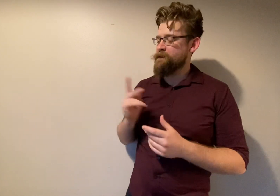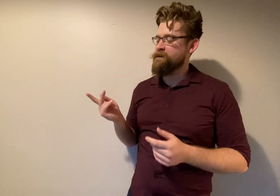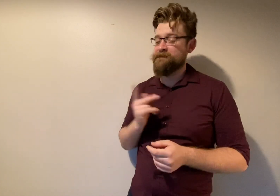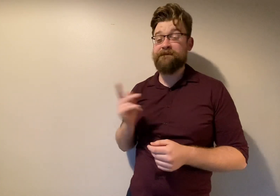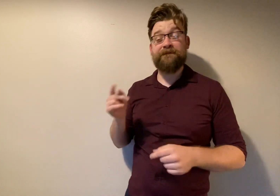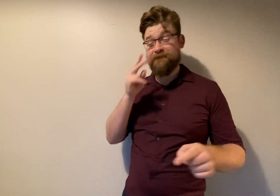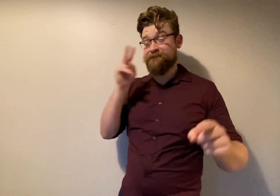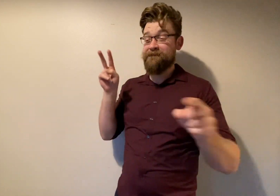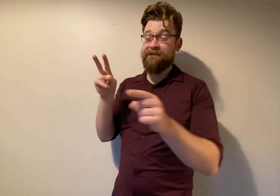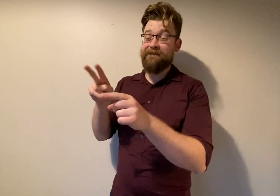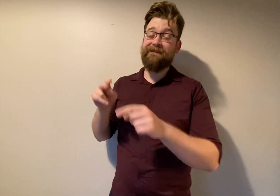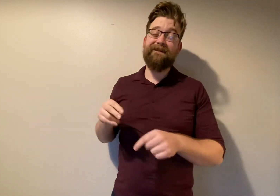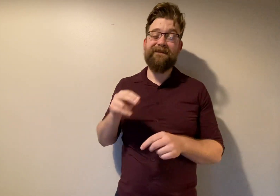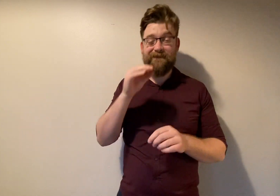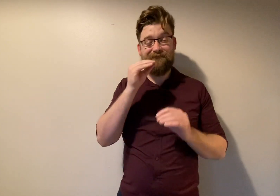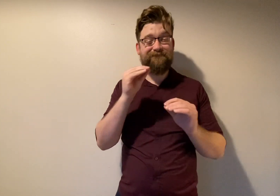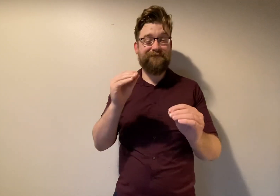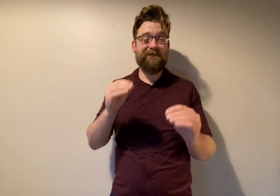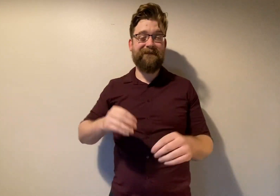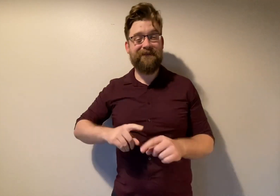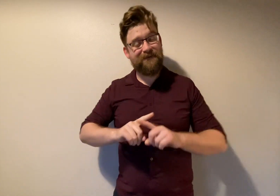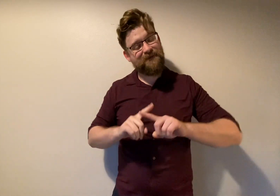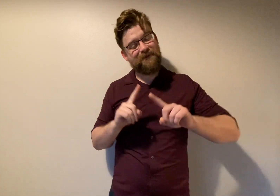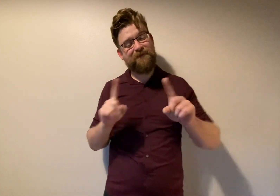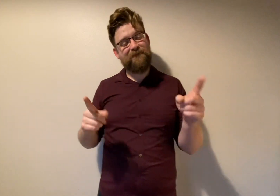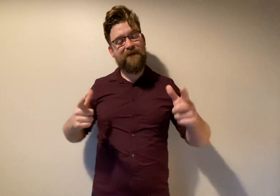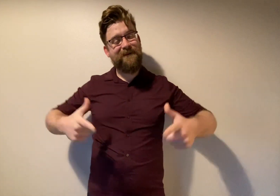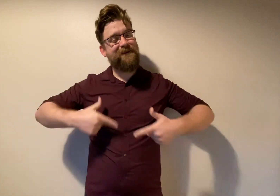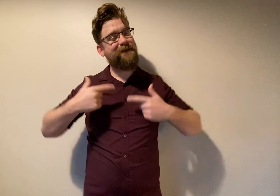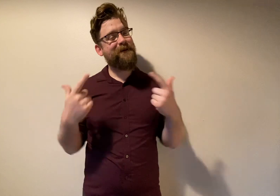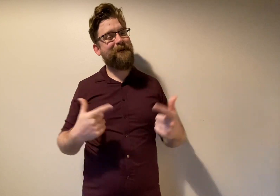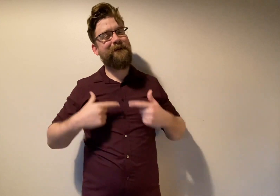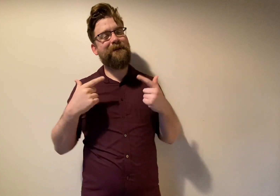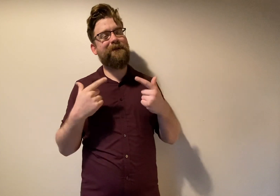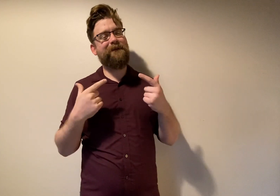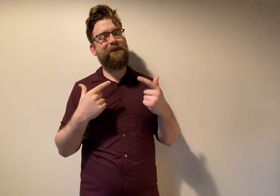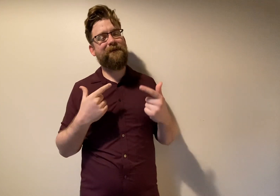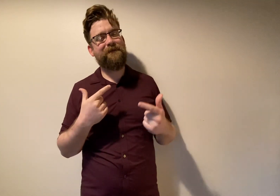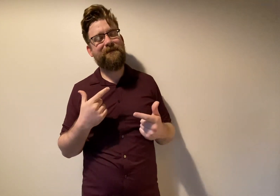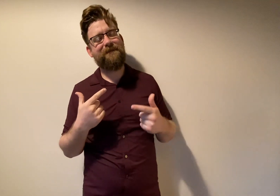forward, as long as they lived. The end.